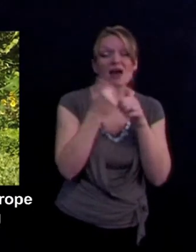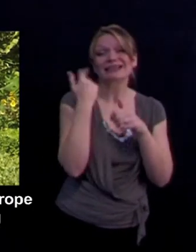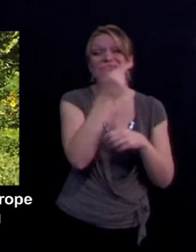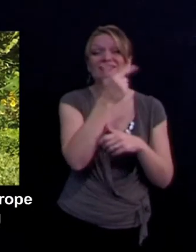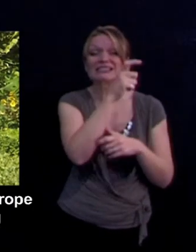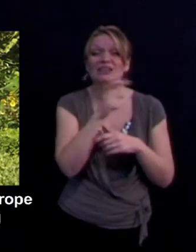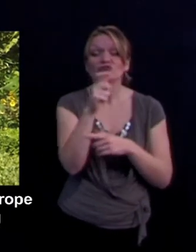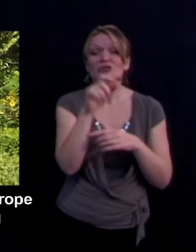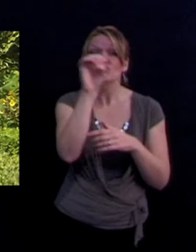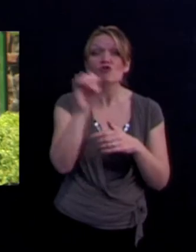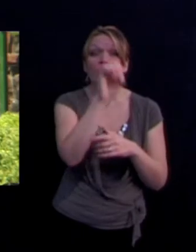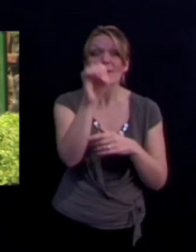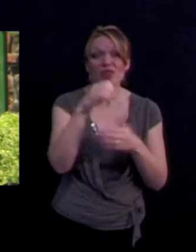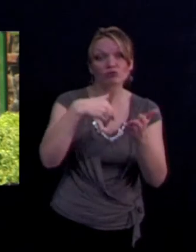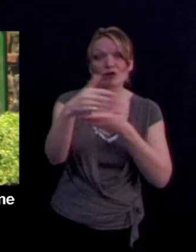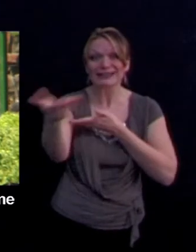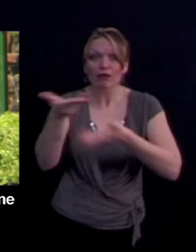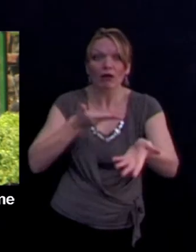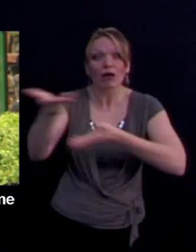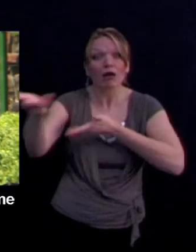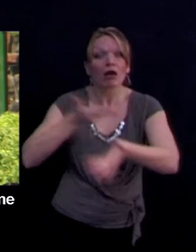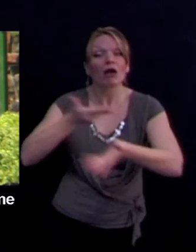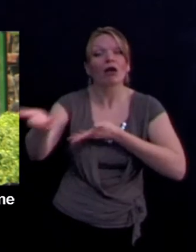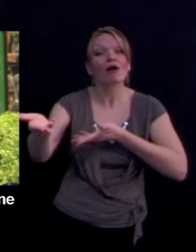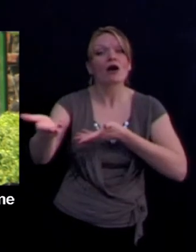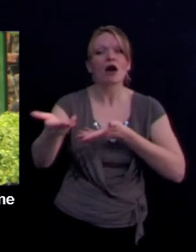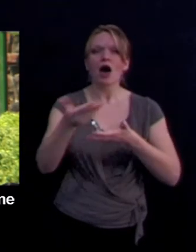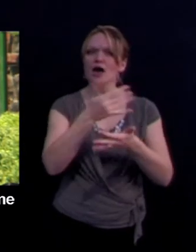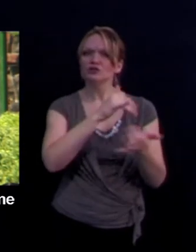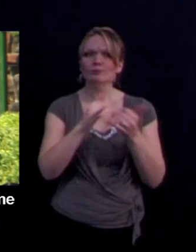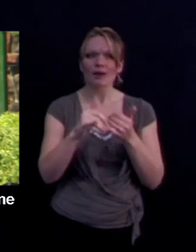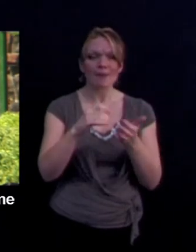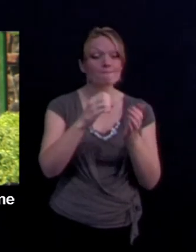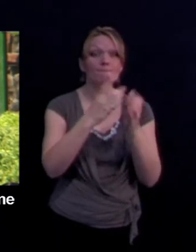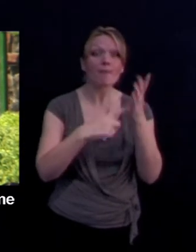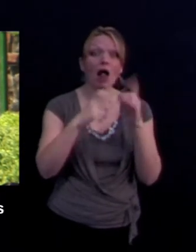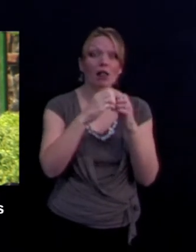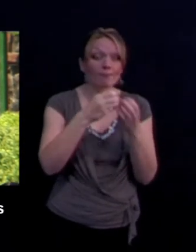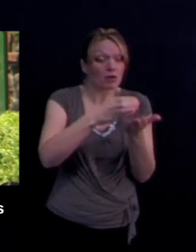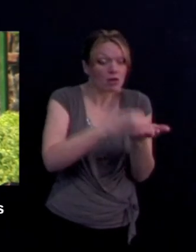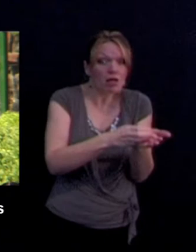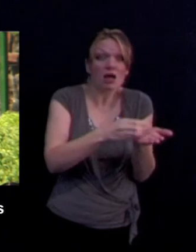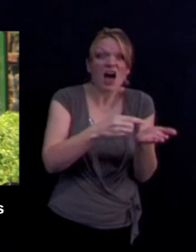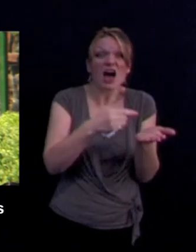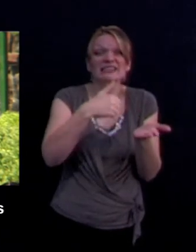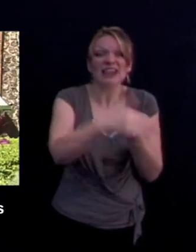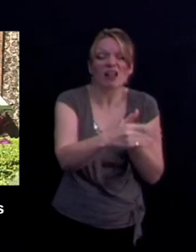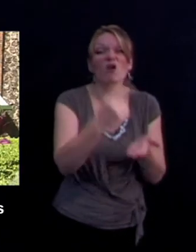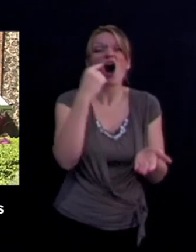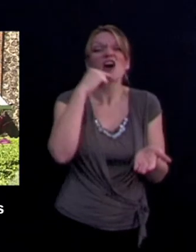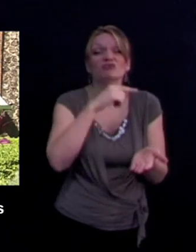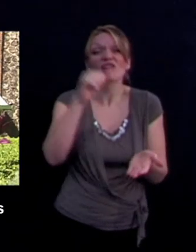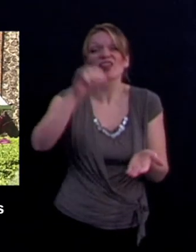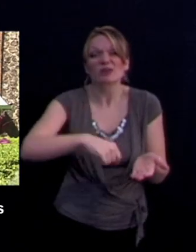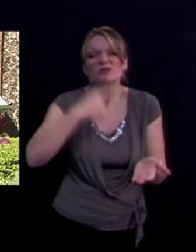of futures trading. There are reports of bulbs at the time being sold for the equivalent of hundreds of thousands of